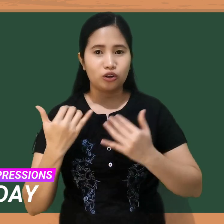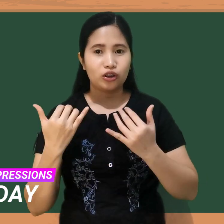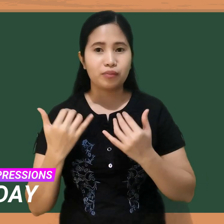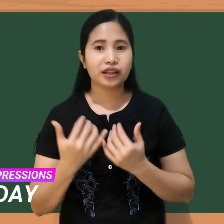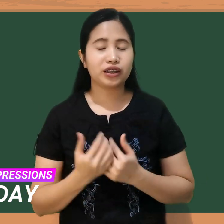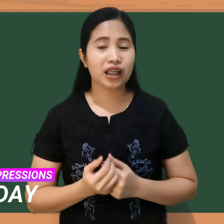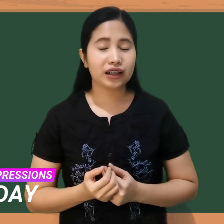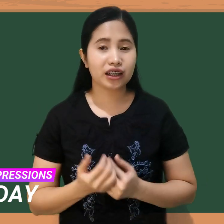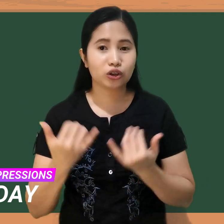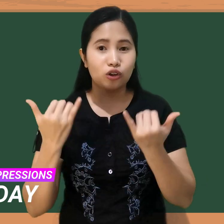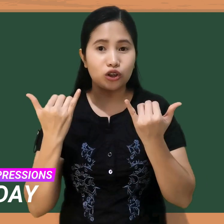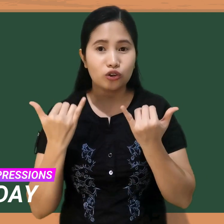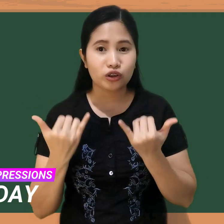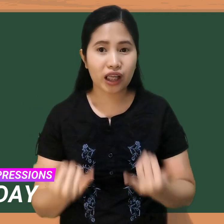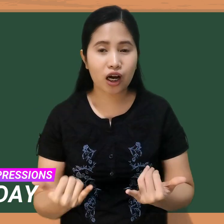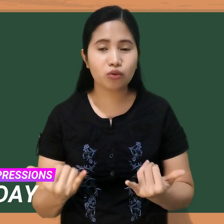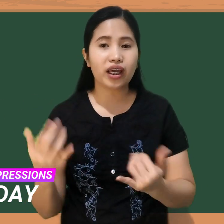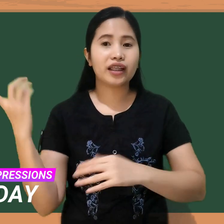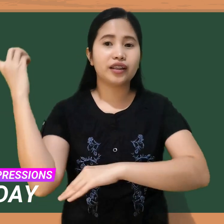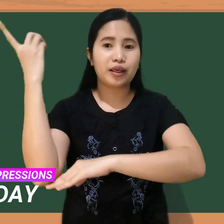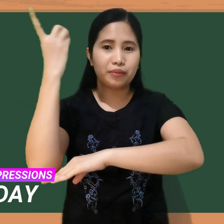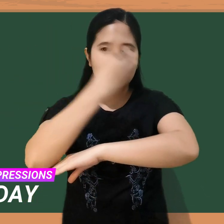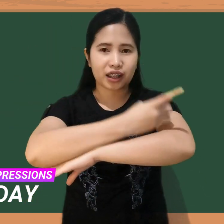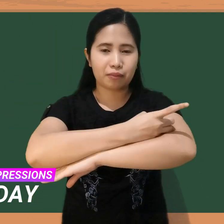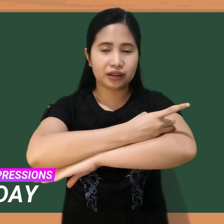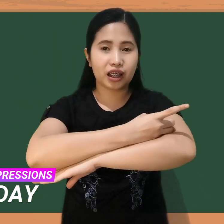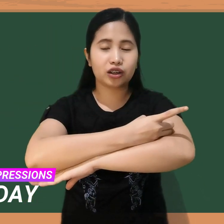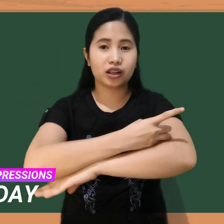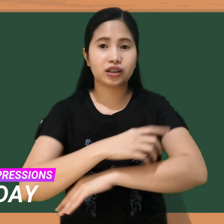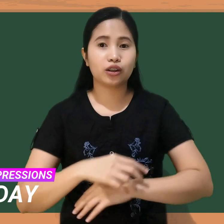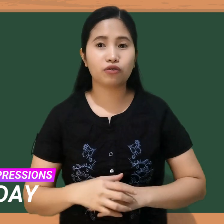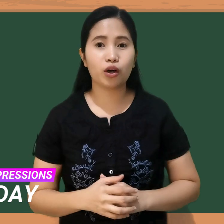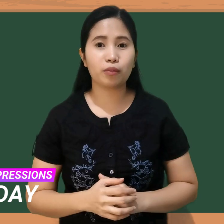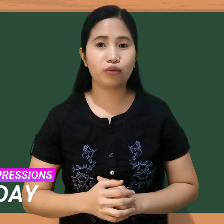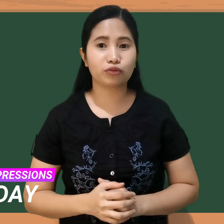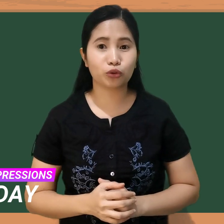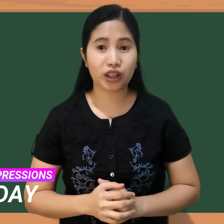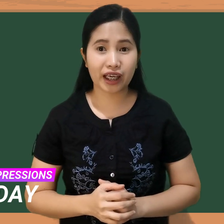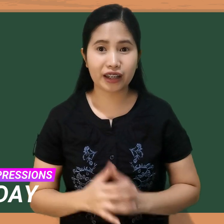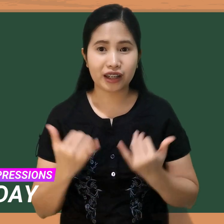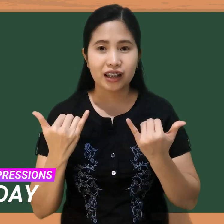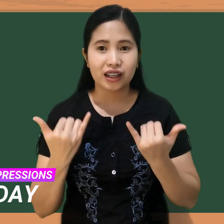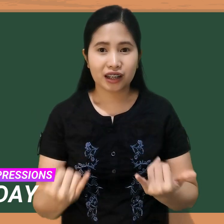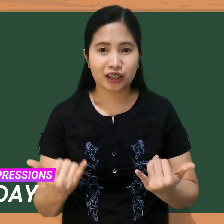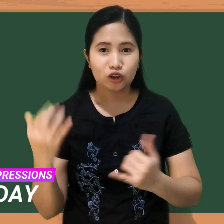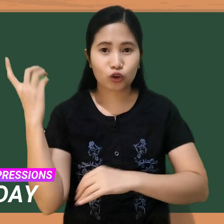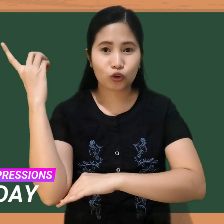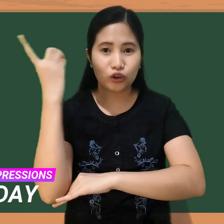So, imagine natin. So, yung now and day pinagsama. That is the form of today.